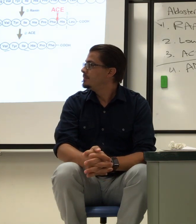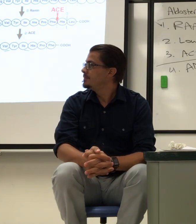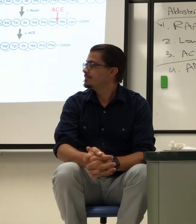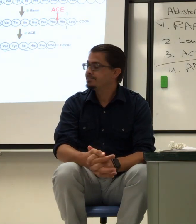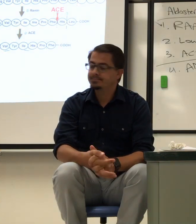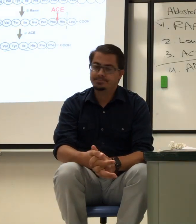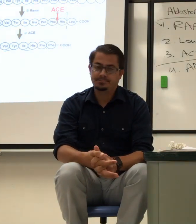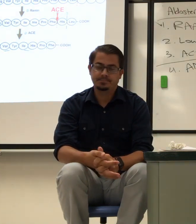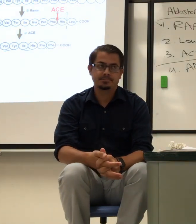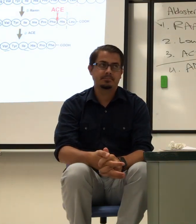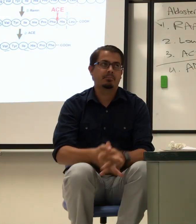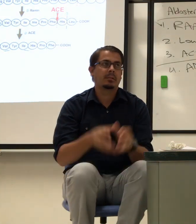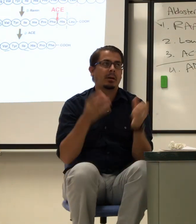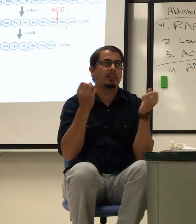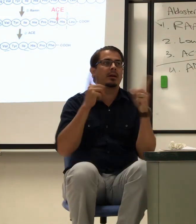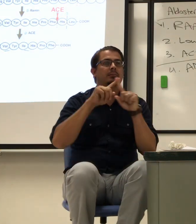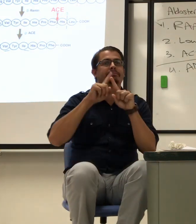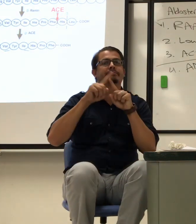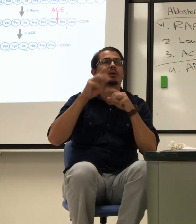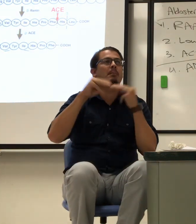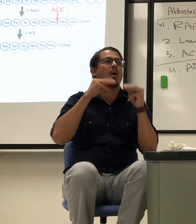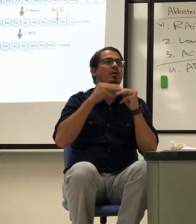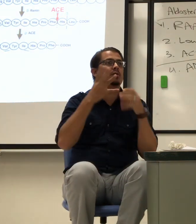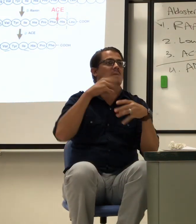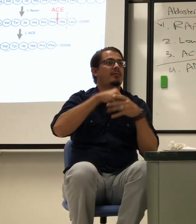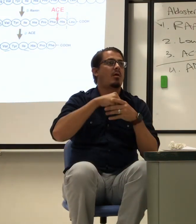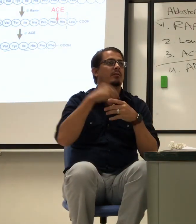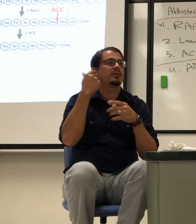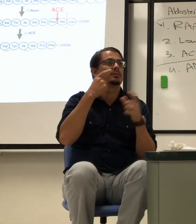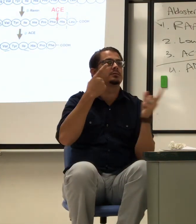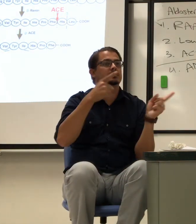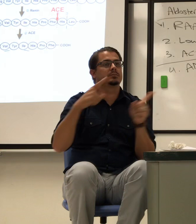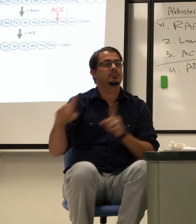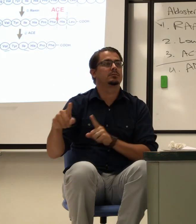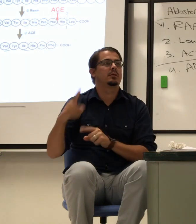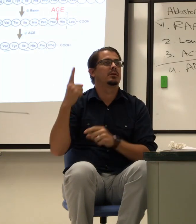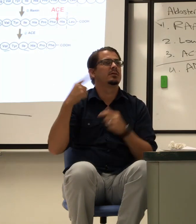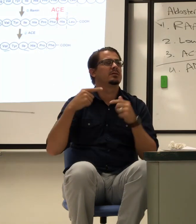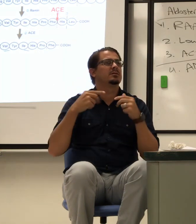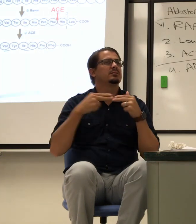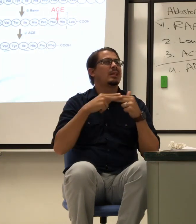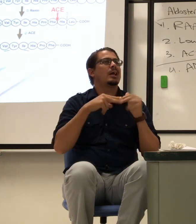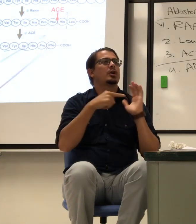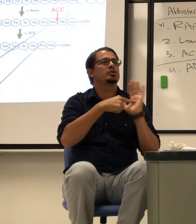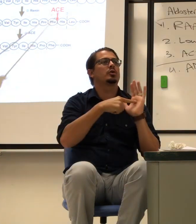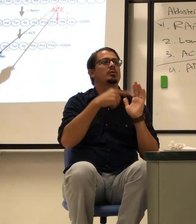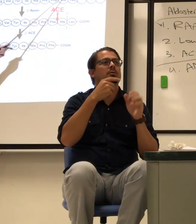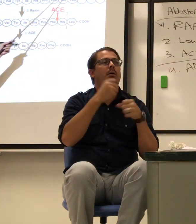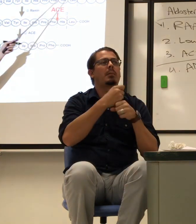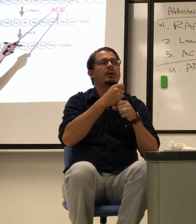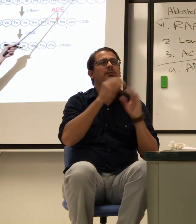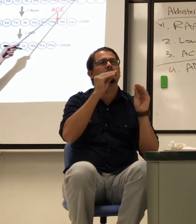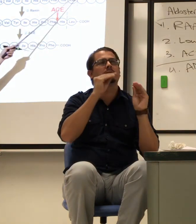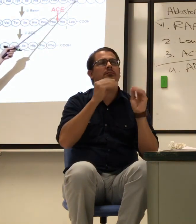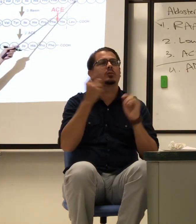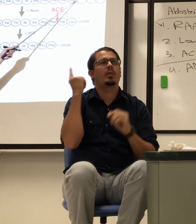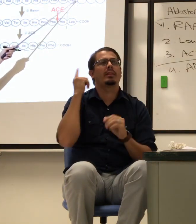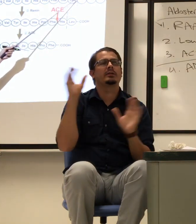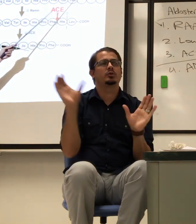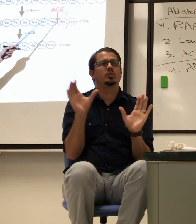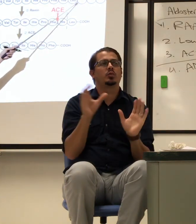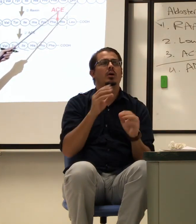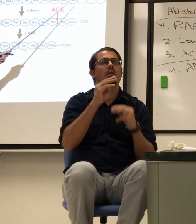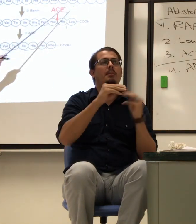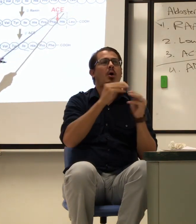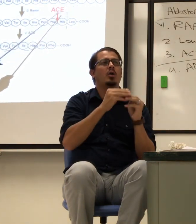There's a bunch of different molecules in this cascade. This slide I inserted to try to make sense of what these do. There's molecules